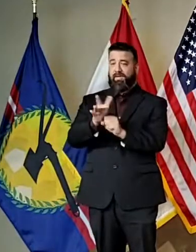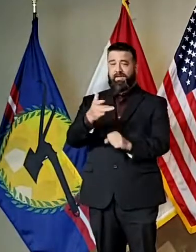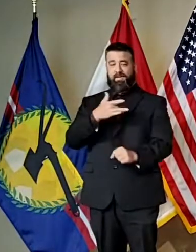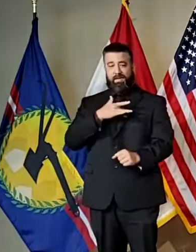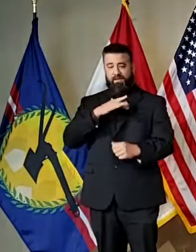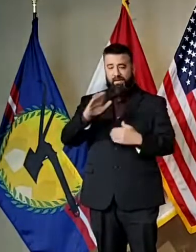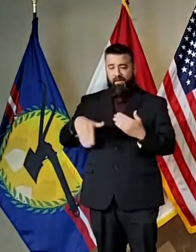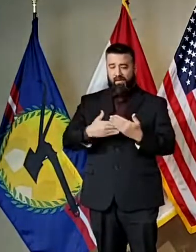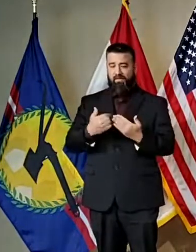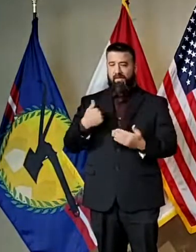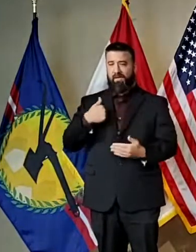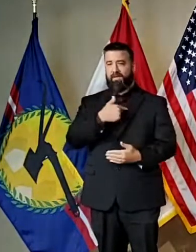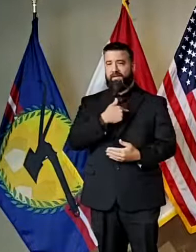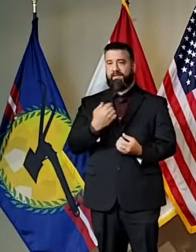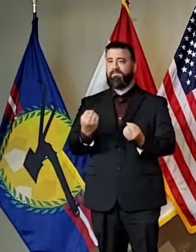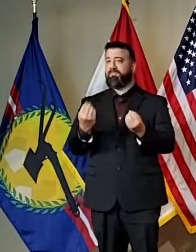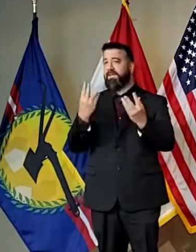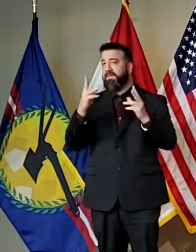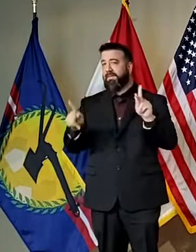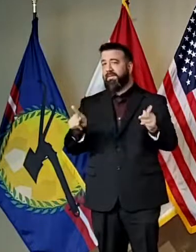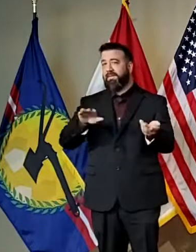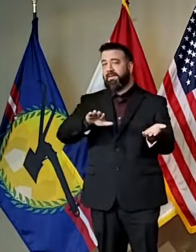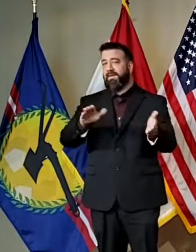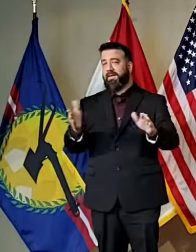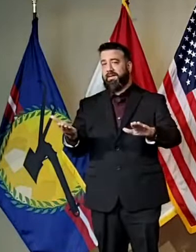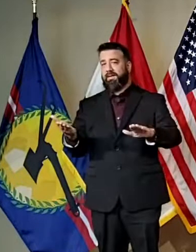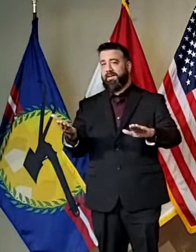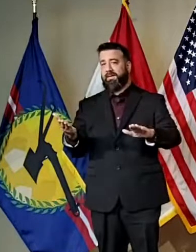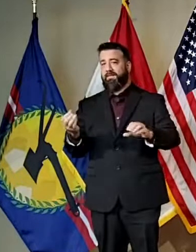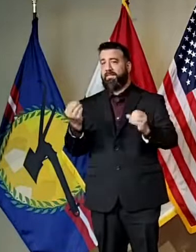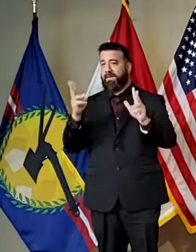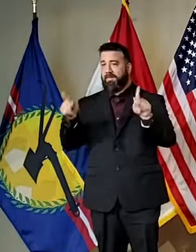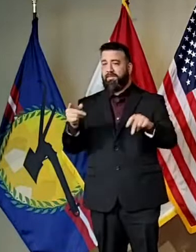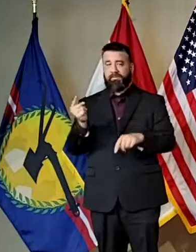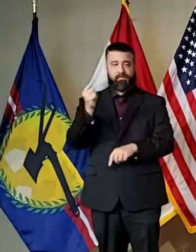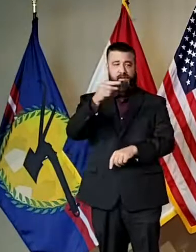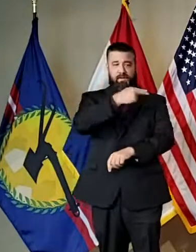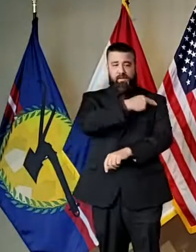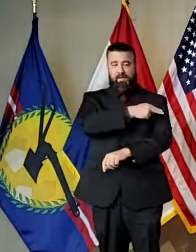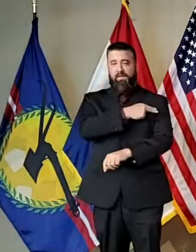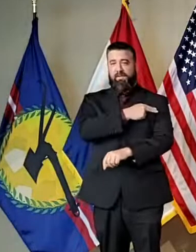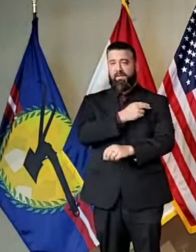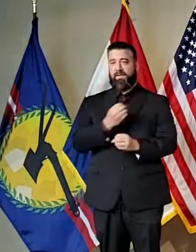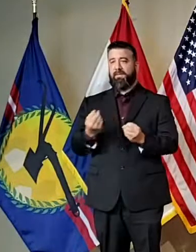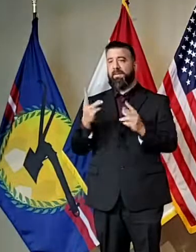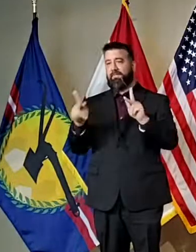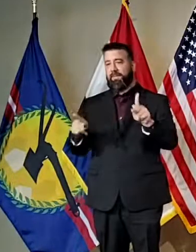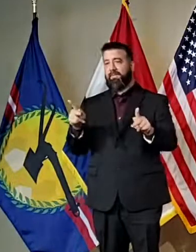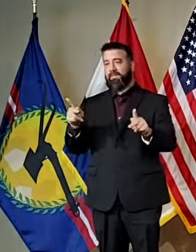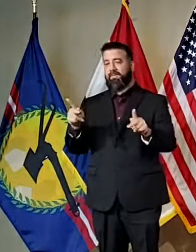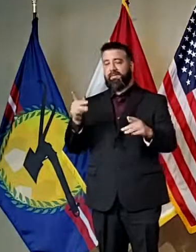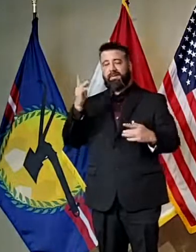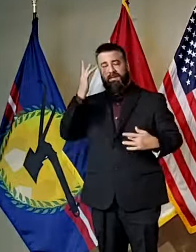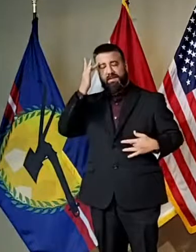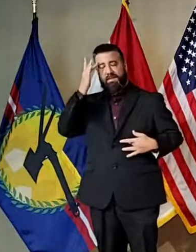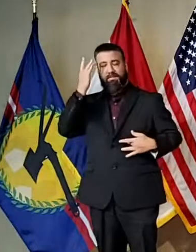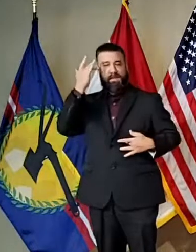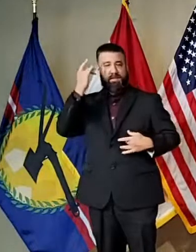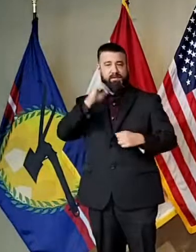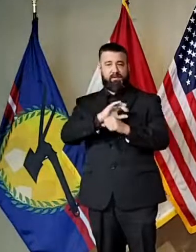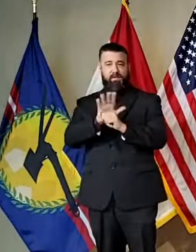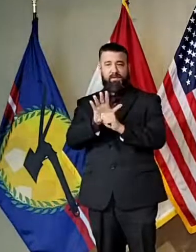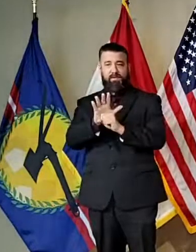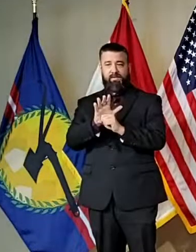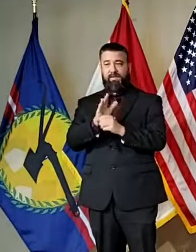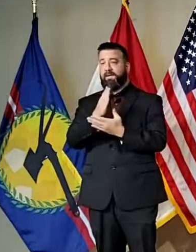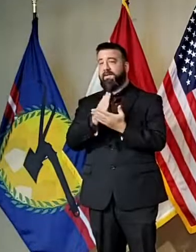of life, hospitalizations, people who are sick with chronic medical problems as a result of COVID. People have